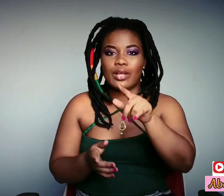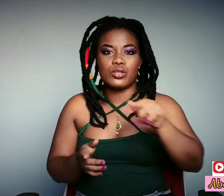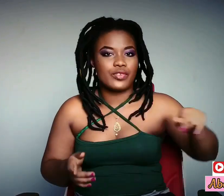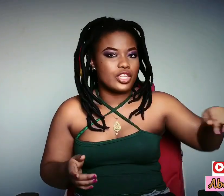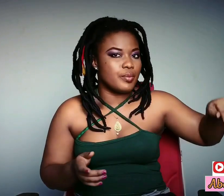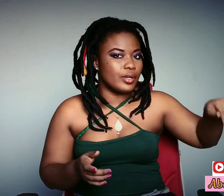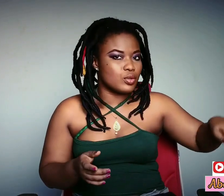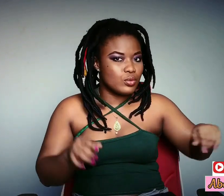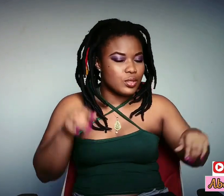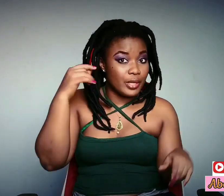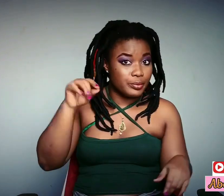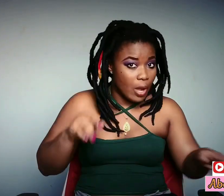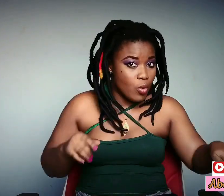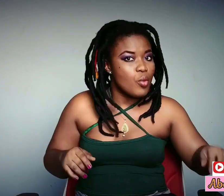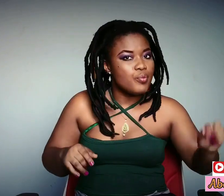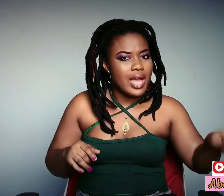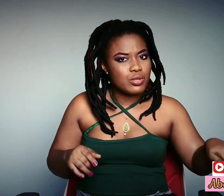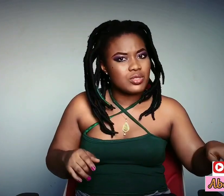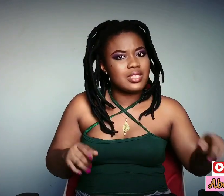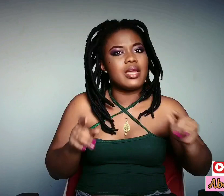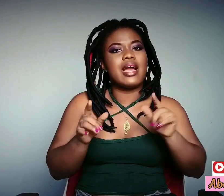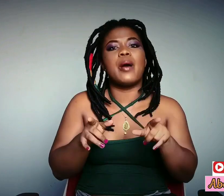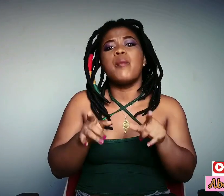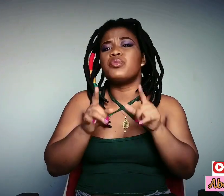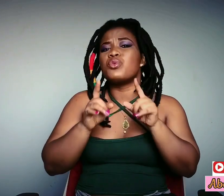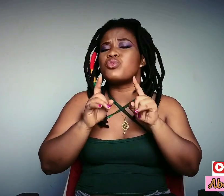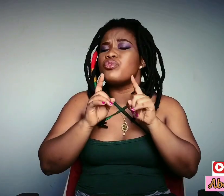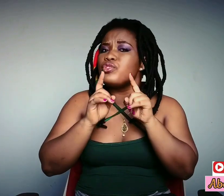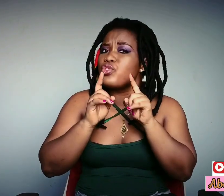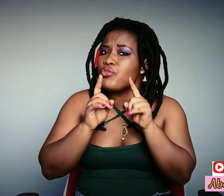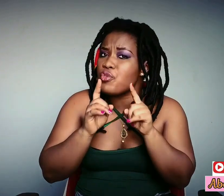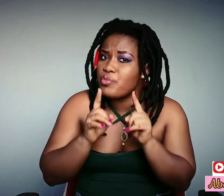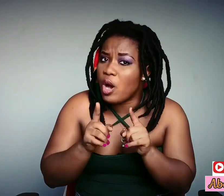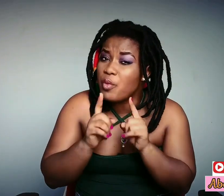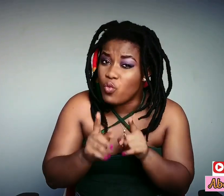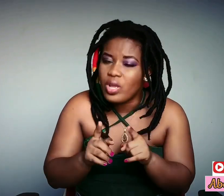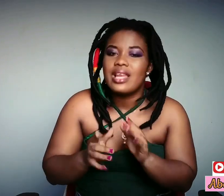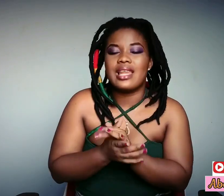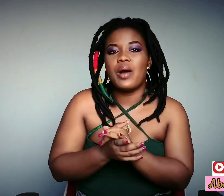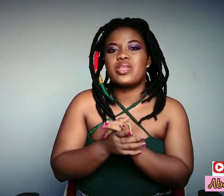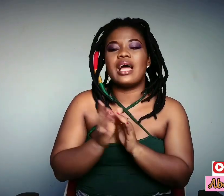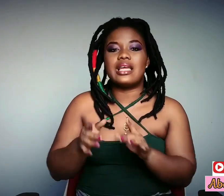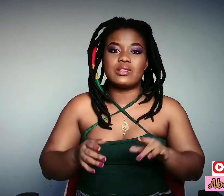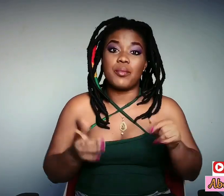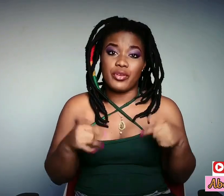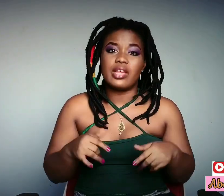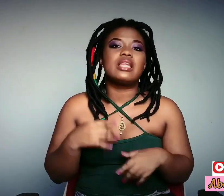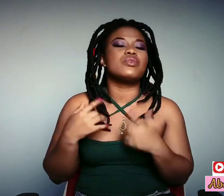na me a notification bells won't see bell be down me a so send here people shoot video before be able na onya alert na obehwe